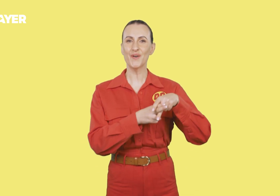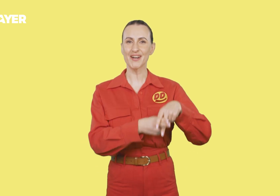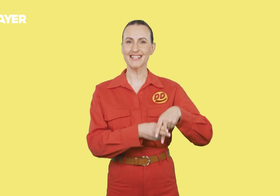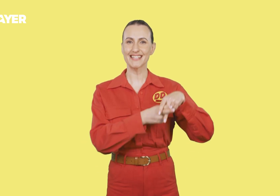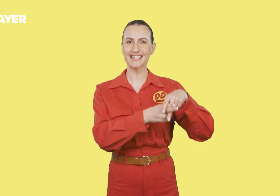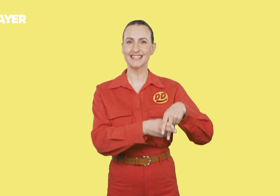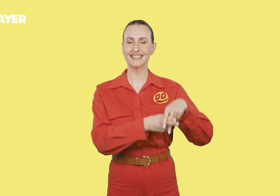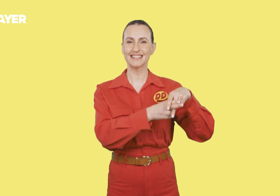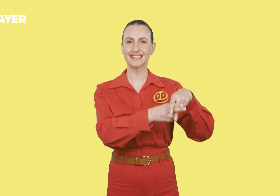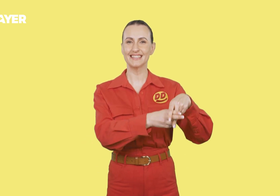Horse.